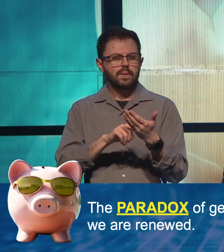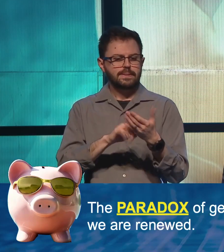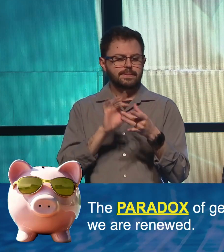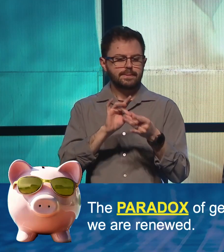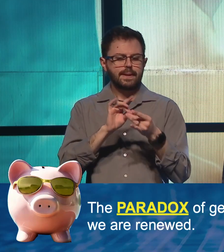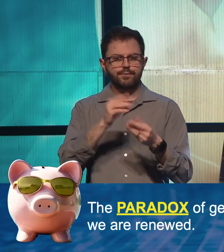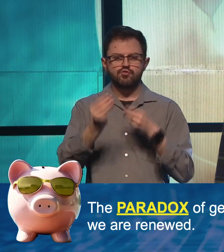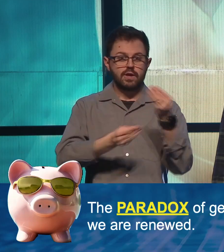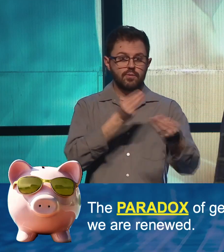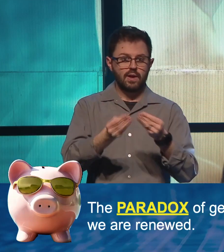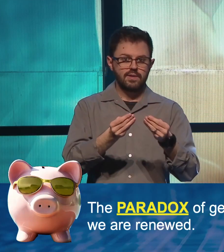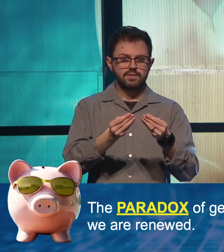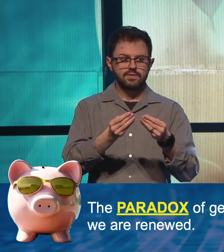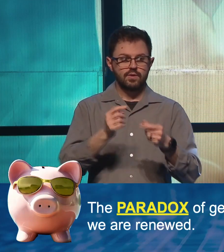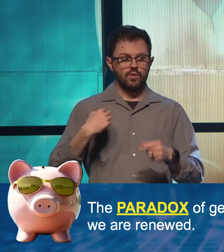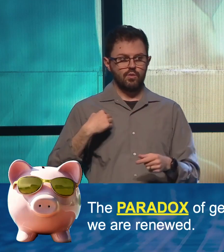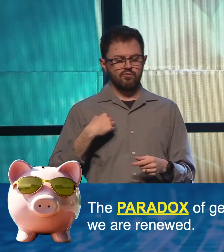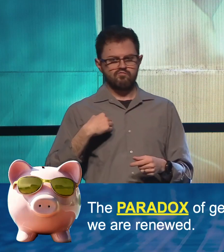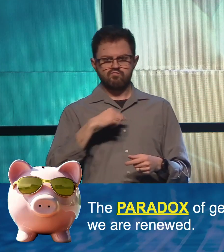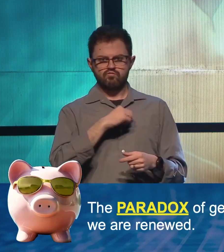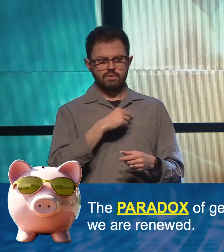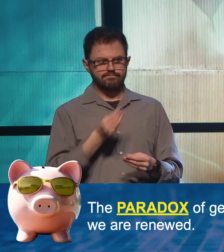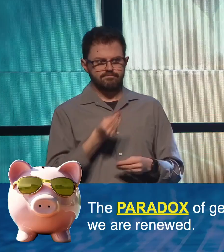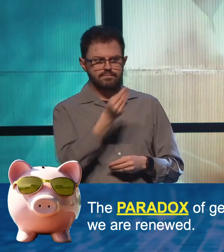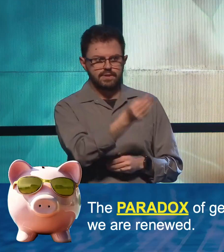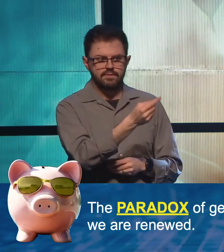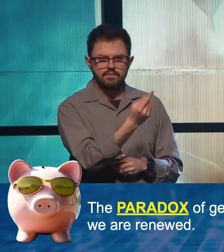give, we are renewed.